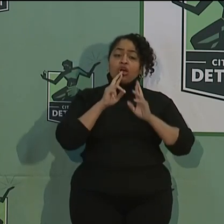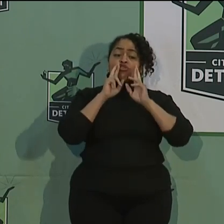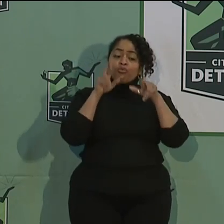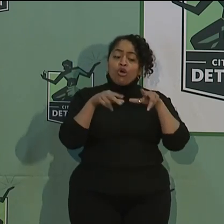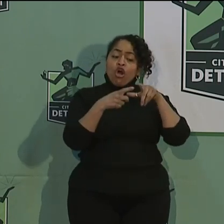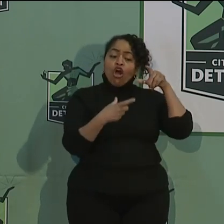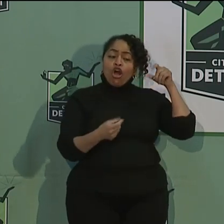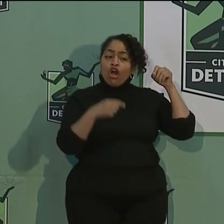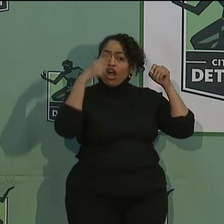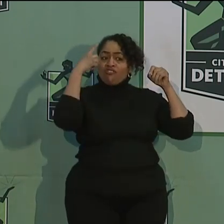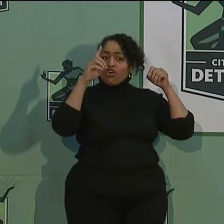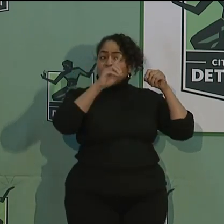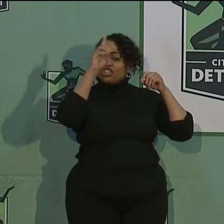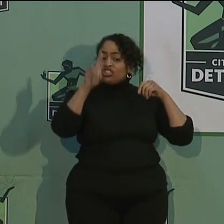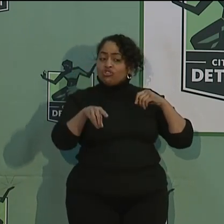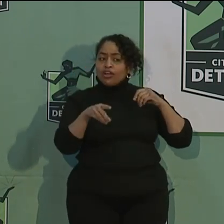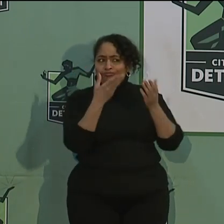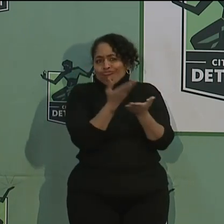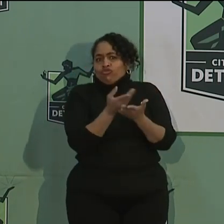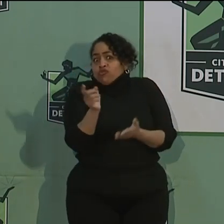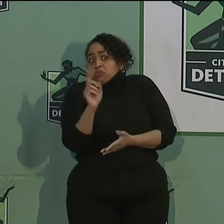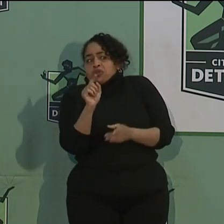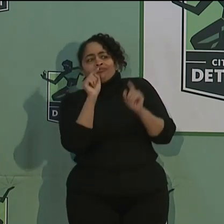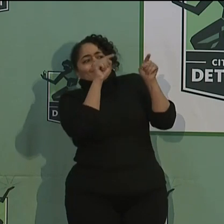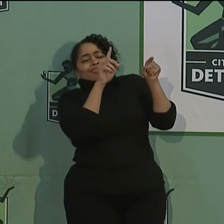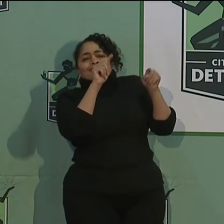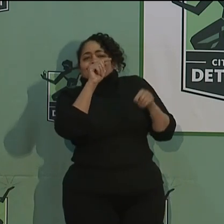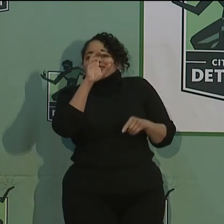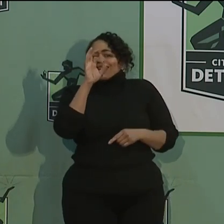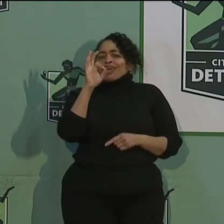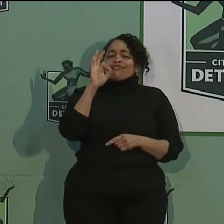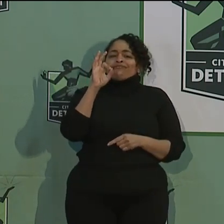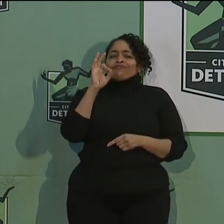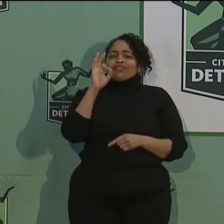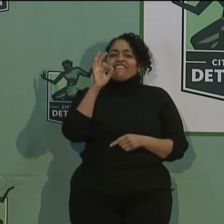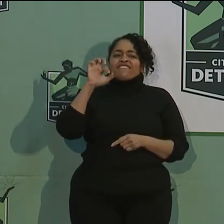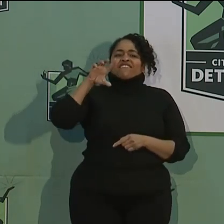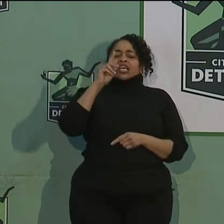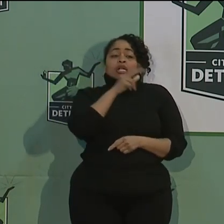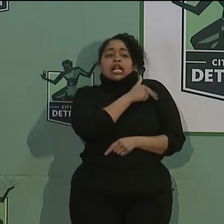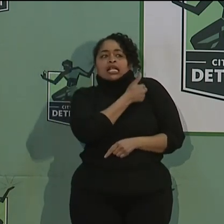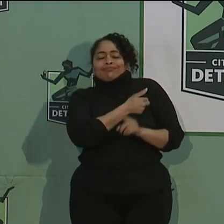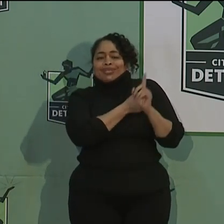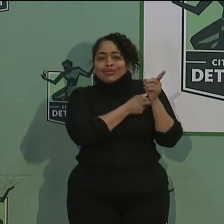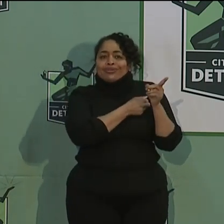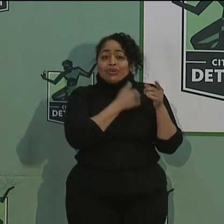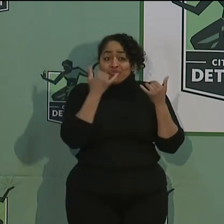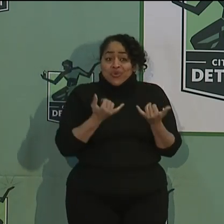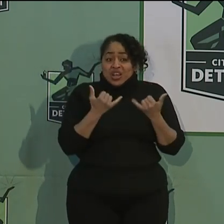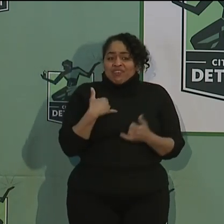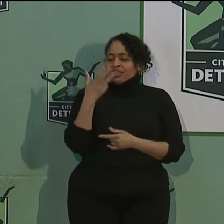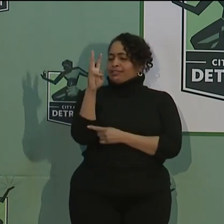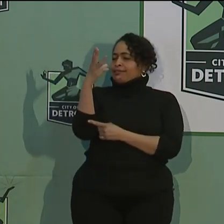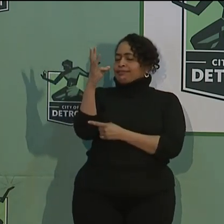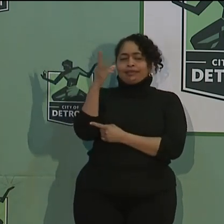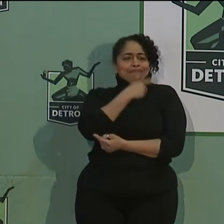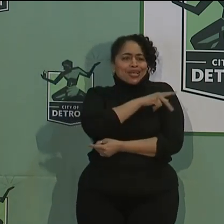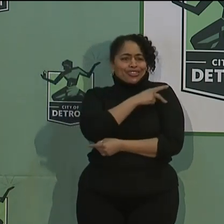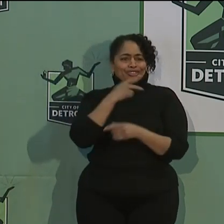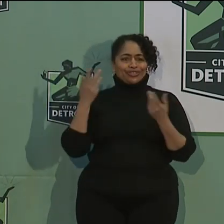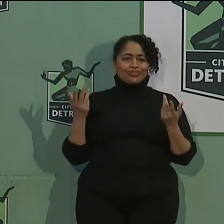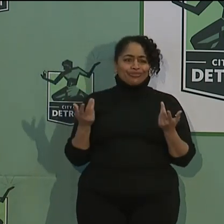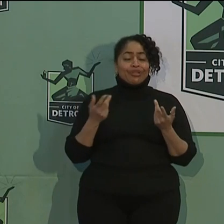of Detroit, the TCF Field Hospital, after 6 days of operation, has 16 patients. And